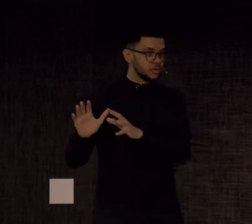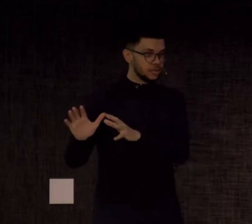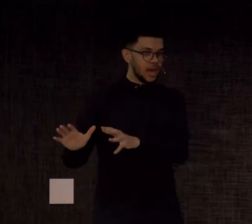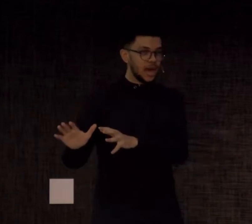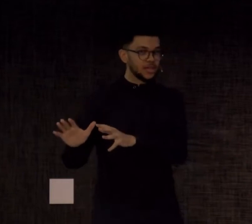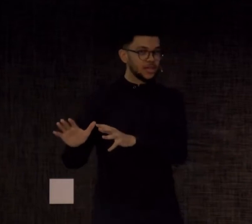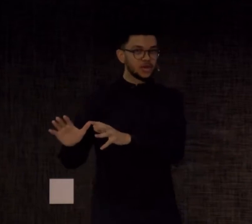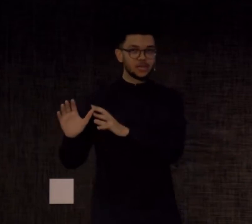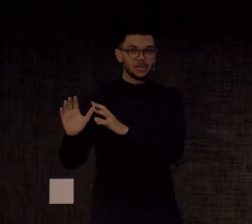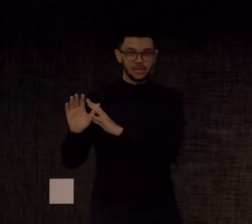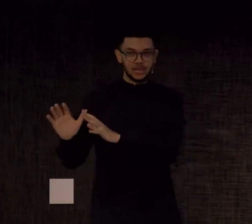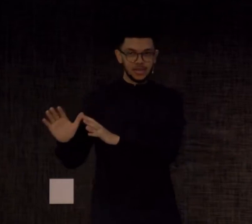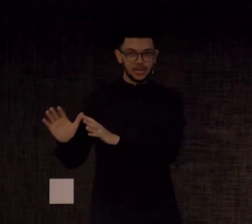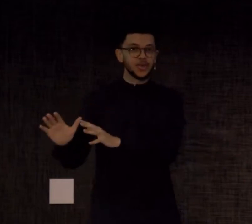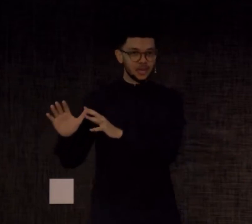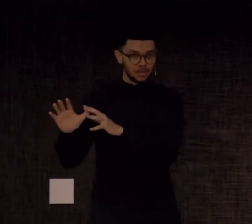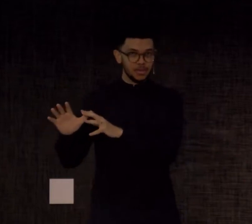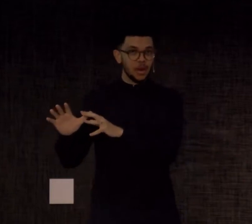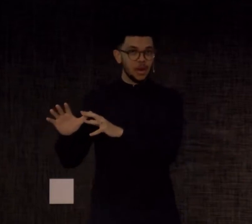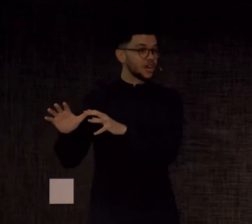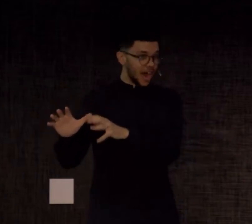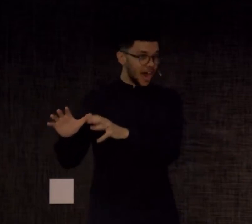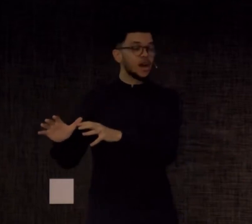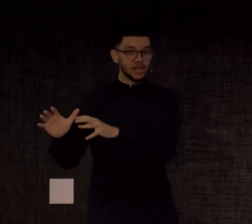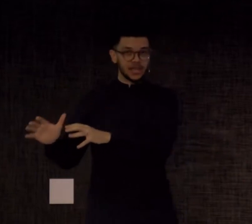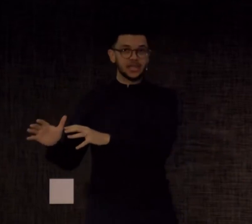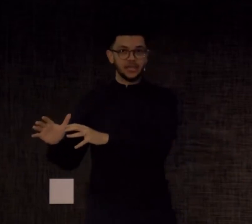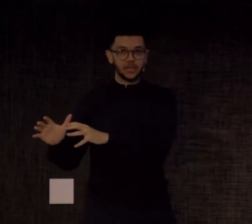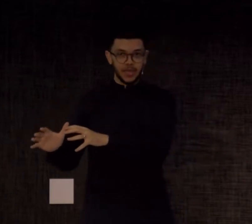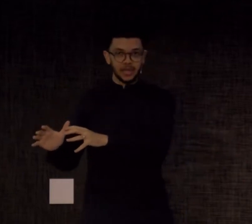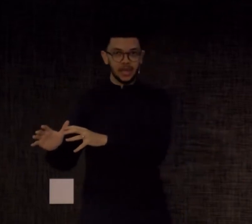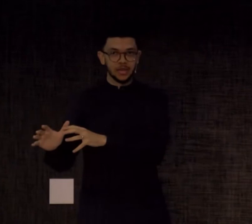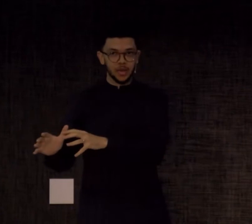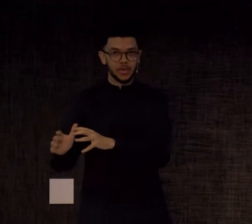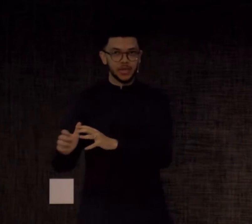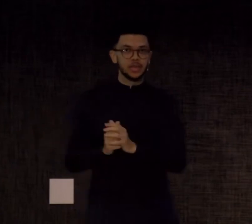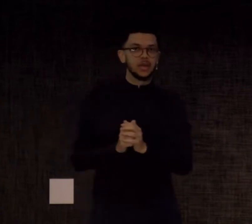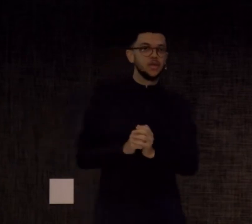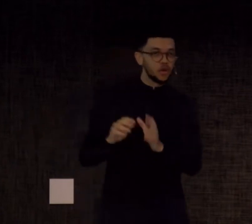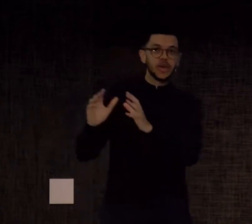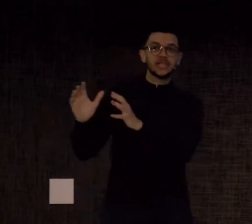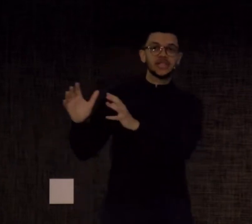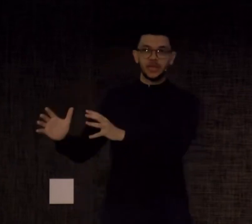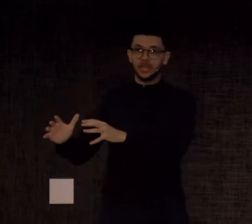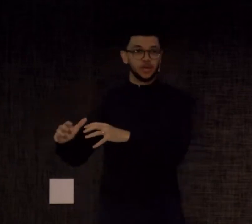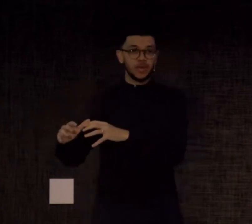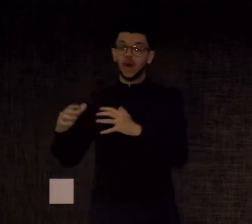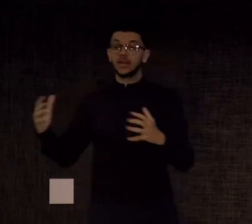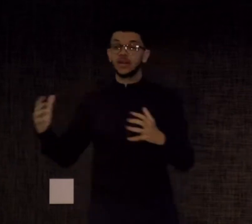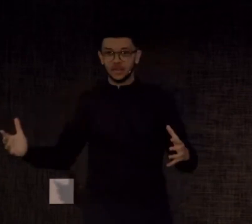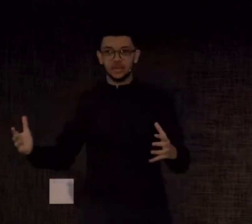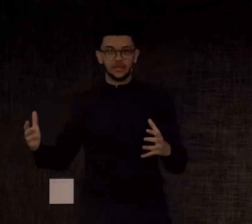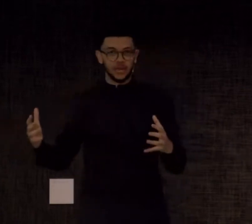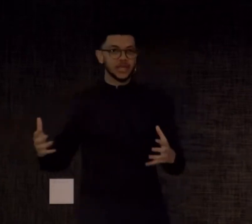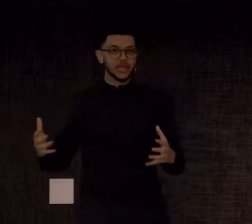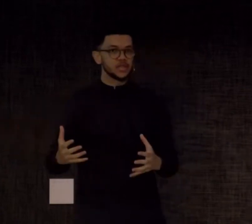you, I do not dispute what a grand task that seems to be at the moment, nor do I dispute that it would be